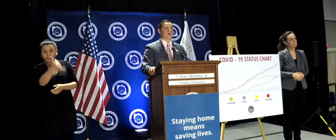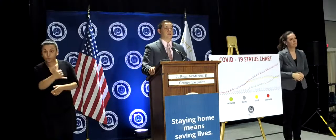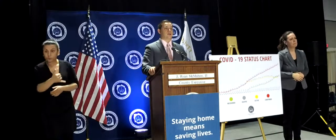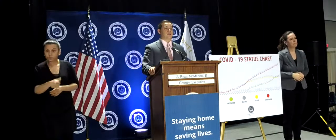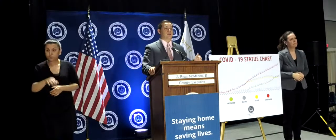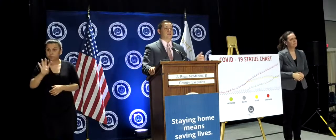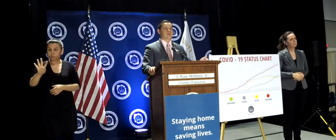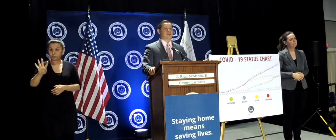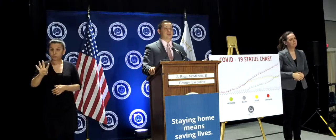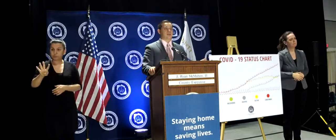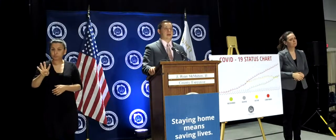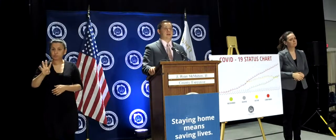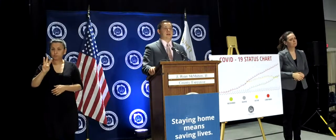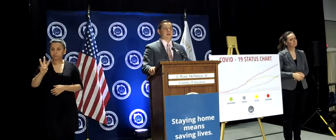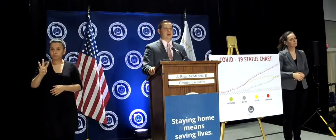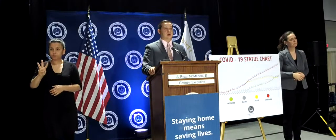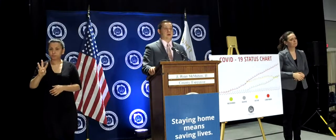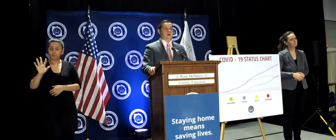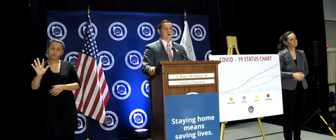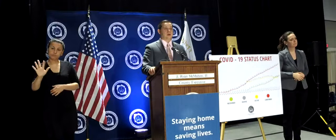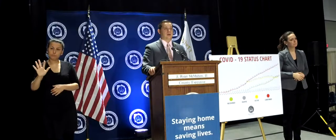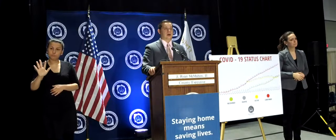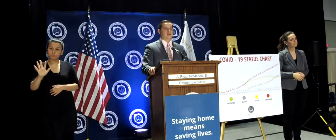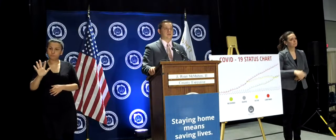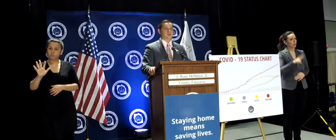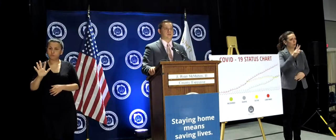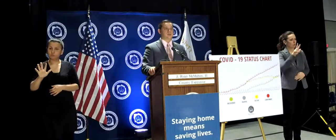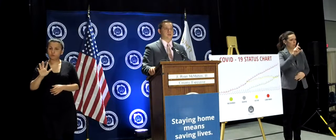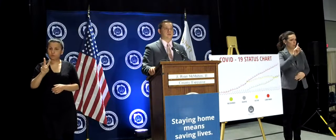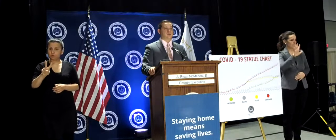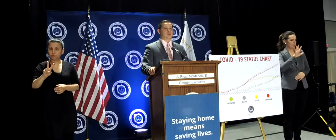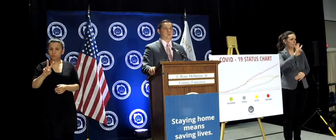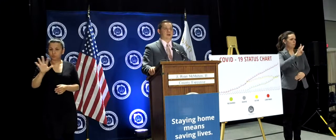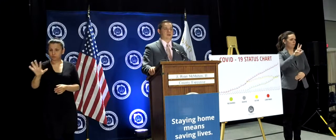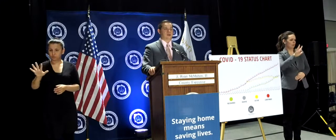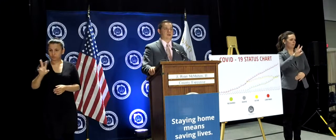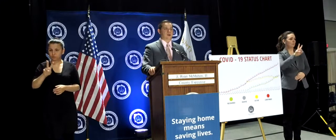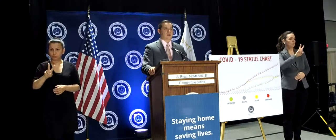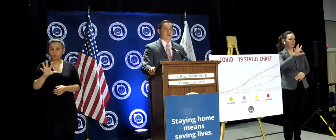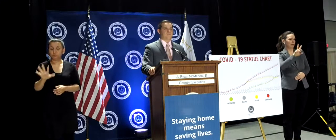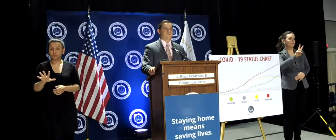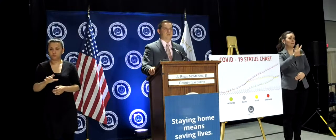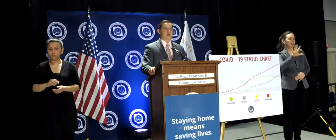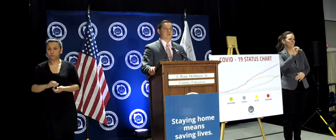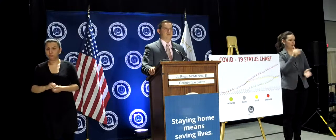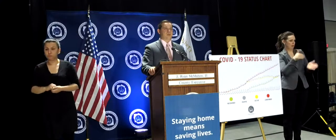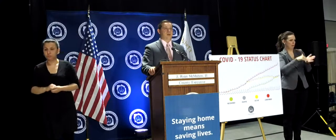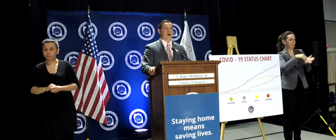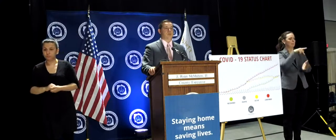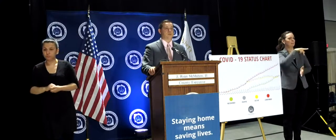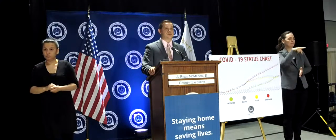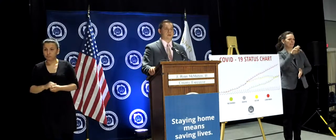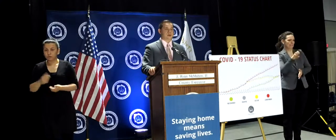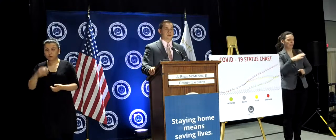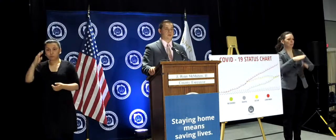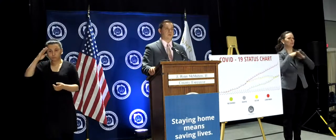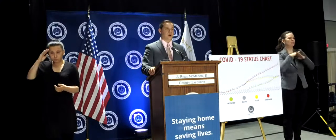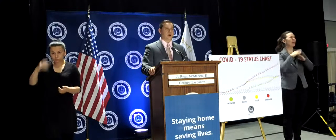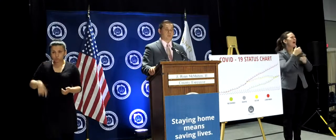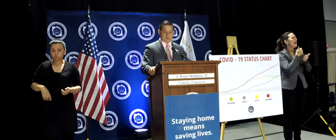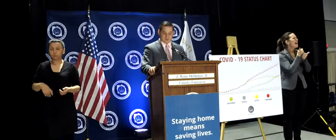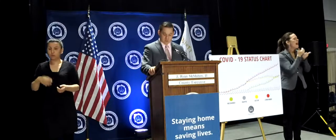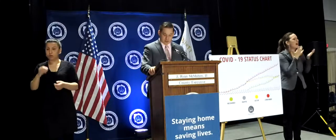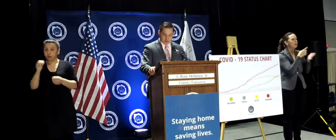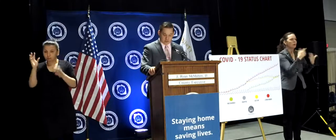our nursing homes need, that our hospitals need, first responders. Every little bit helps, and you